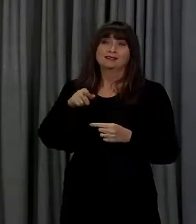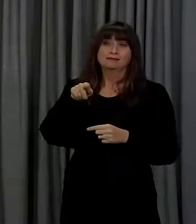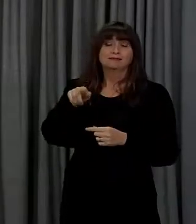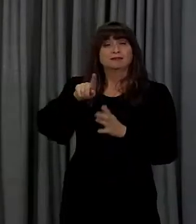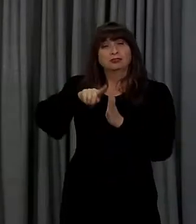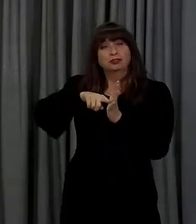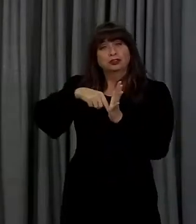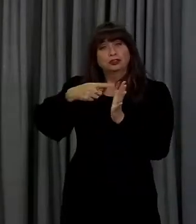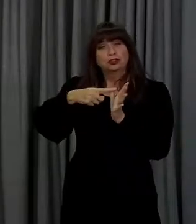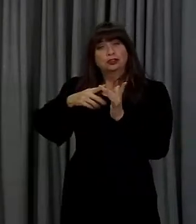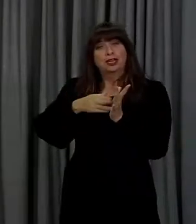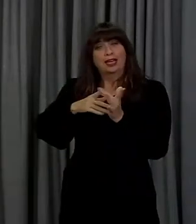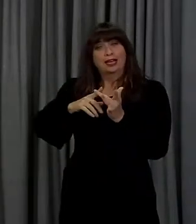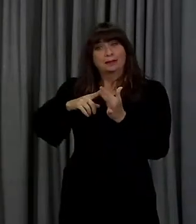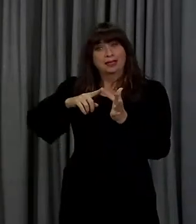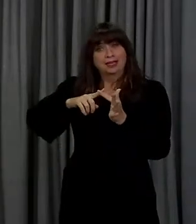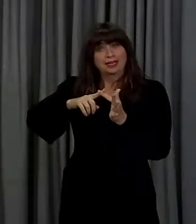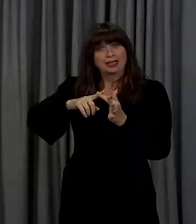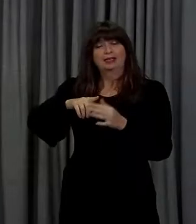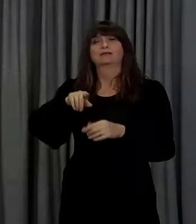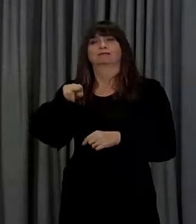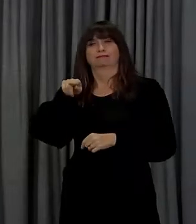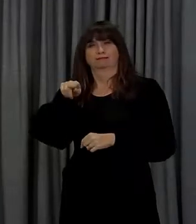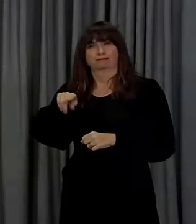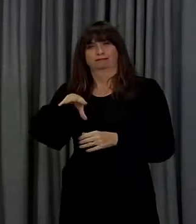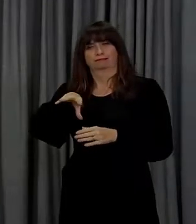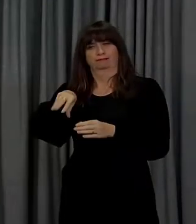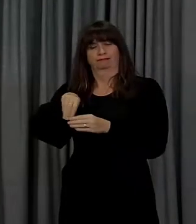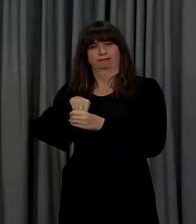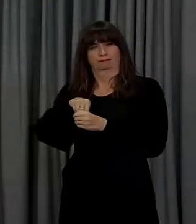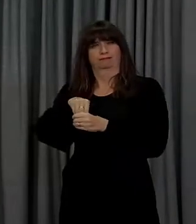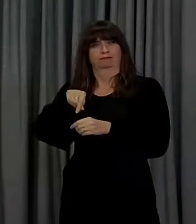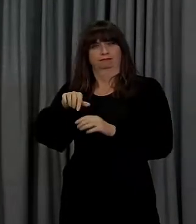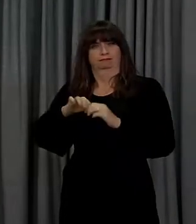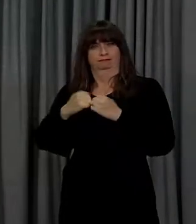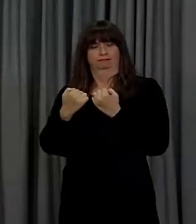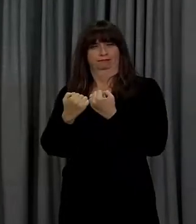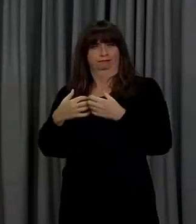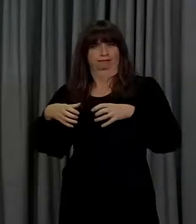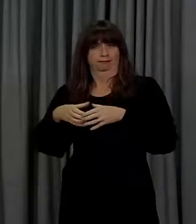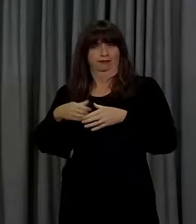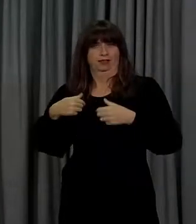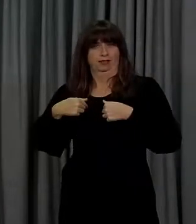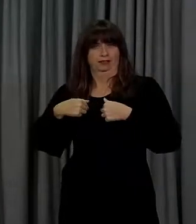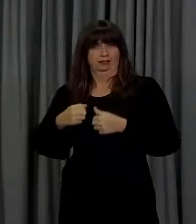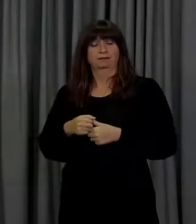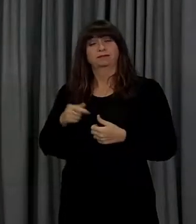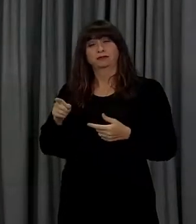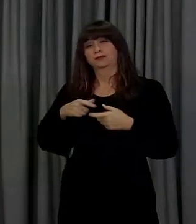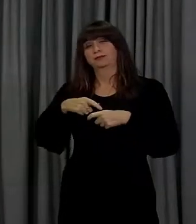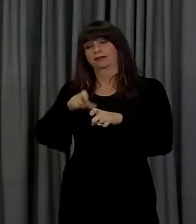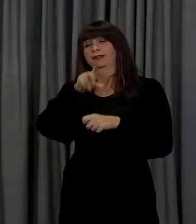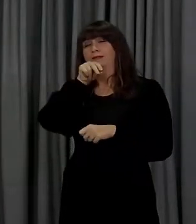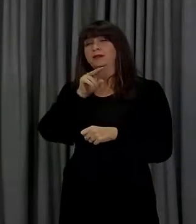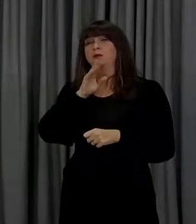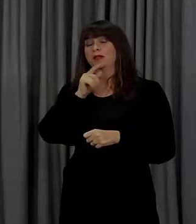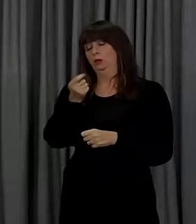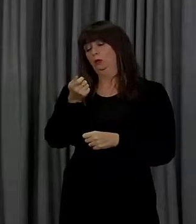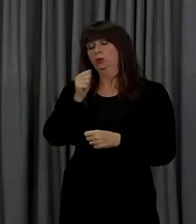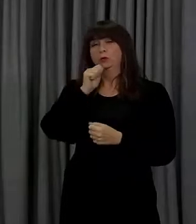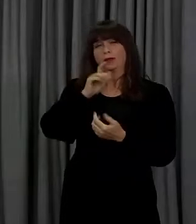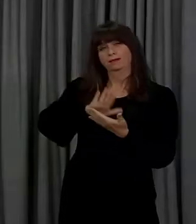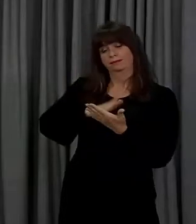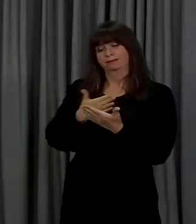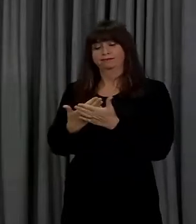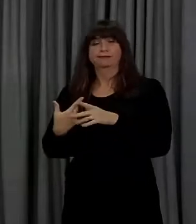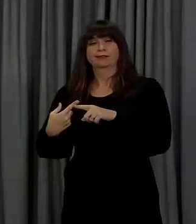neud I baratoi'r gwasanaeth iechyd ar gyfer y gaeaf sydd I ddod. Dwi hefyd eisiau siarad am yr hyn y gallwn ni gyd